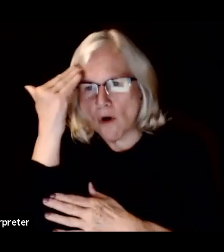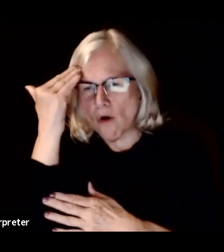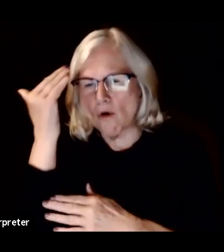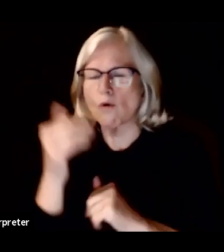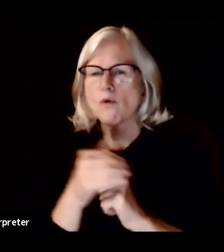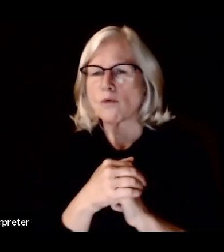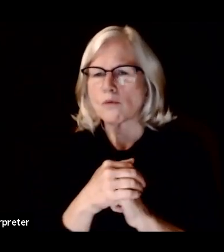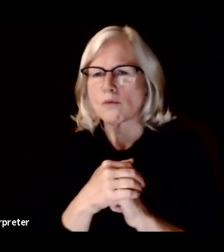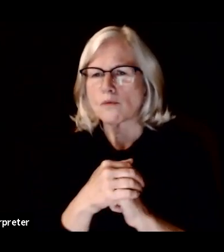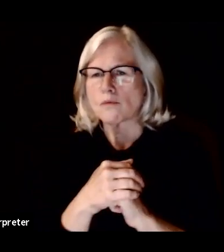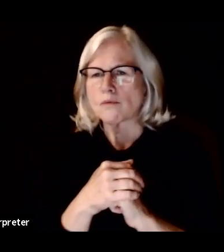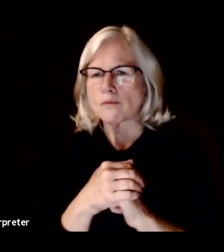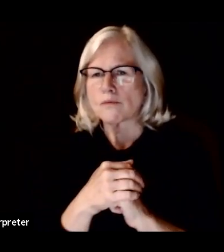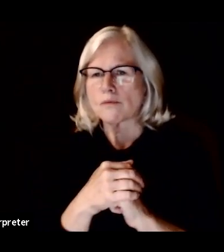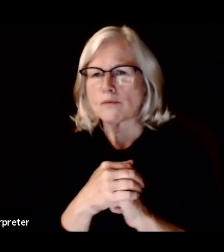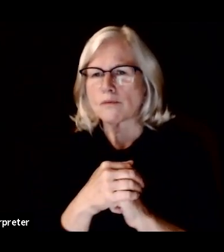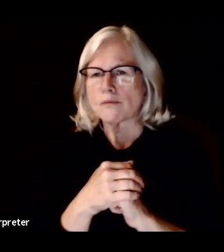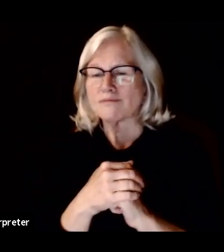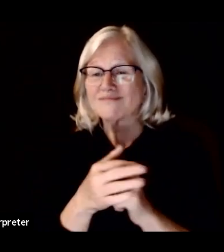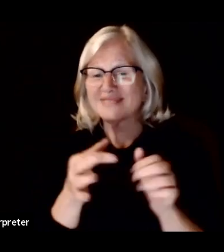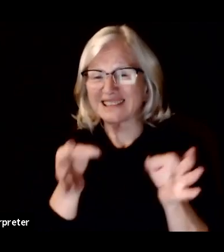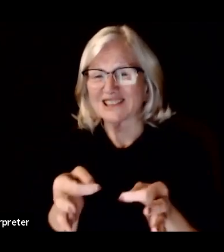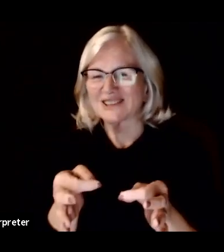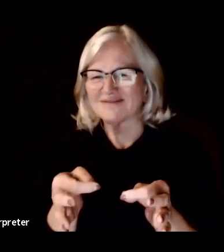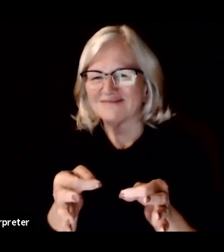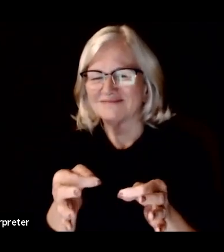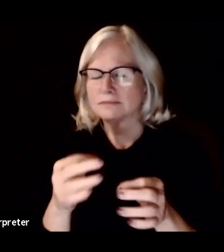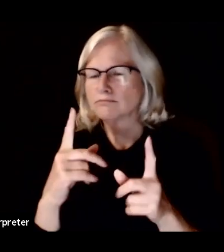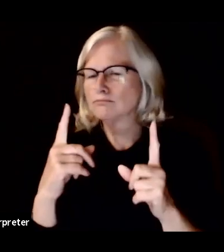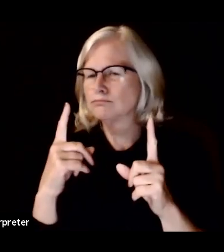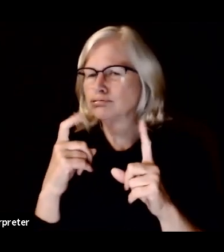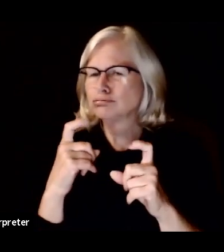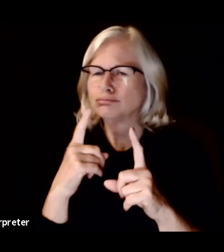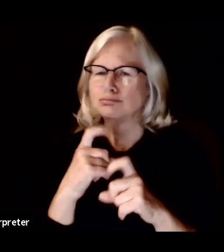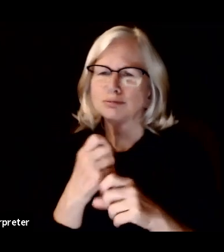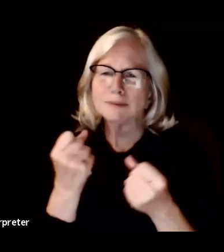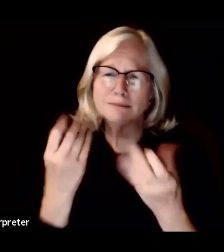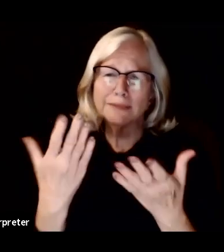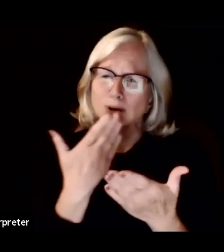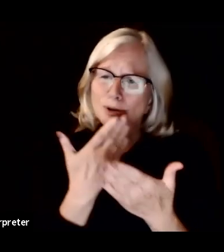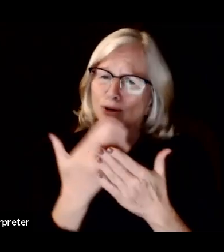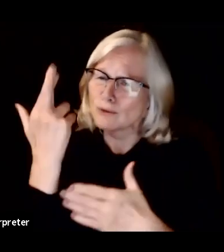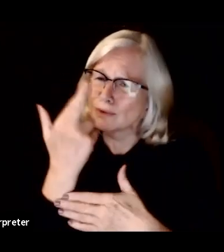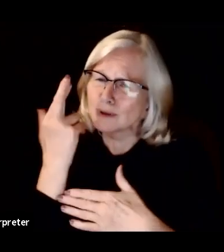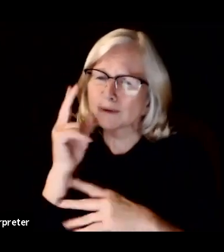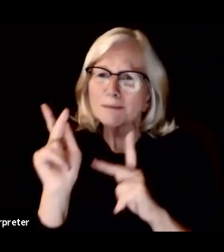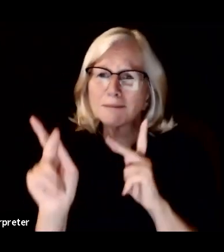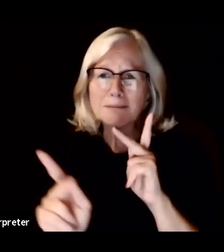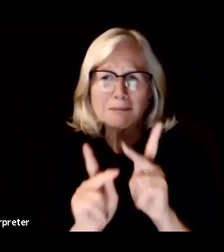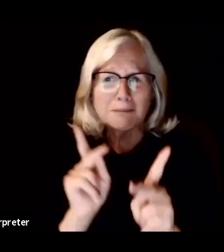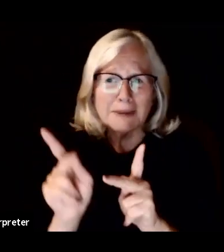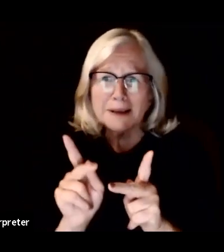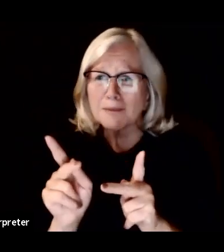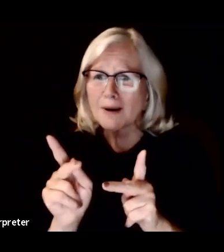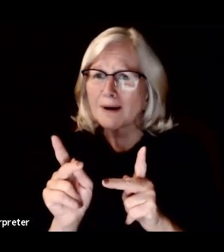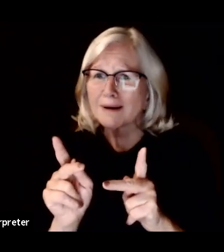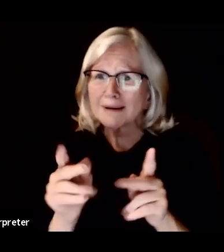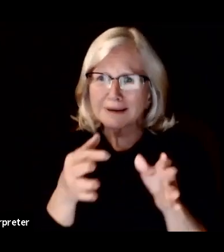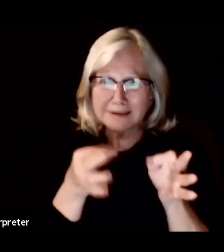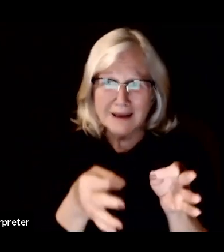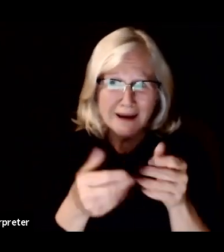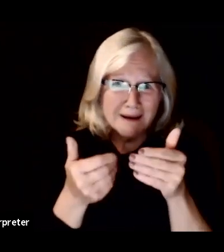complicated decisions with lots of good reasons why people are eager to have those activities available. But definitely we